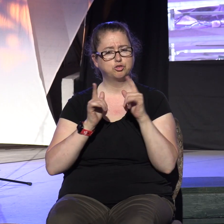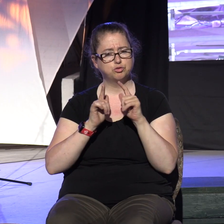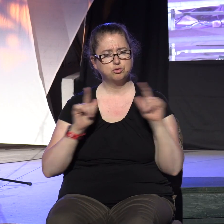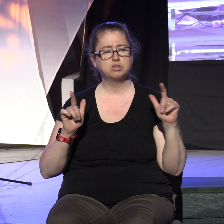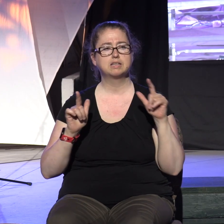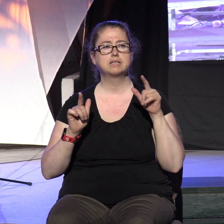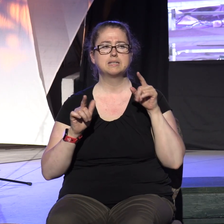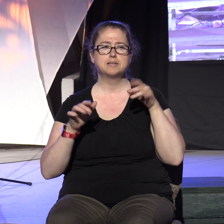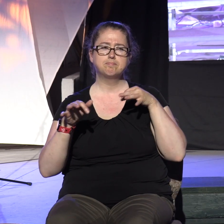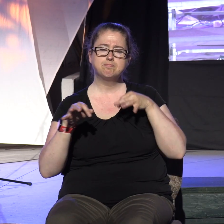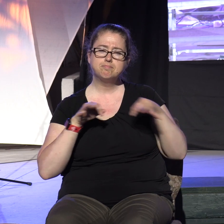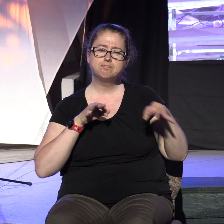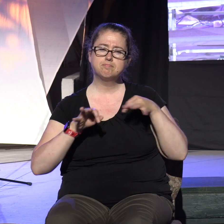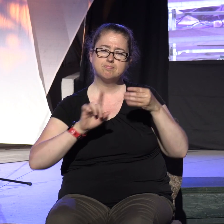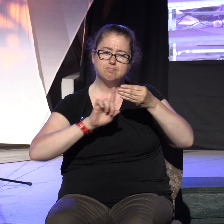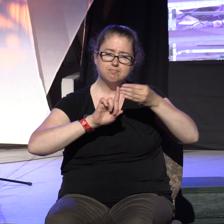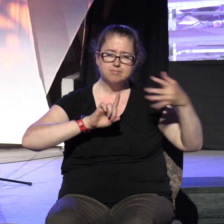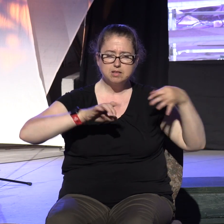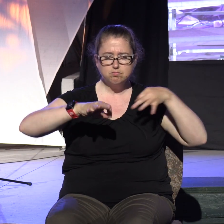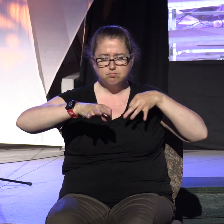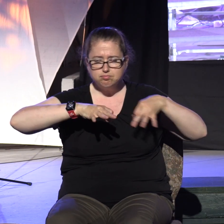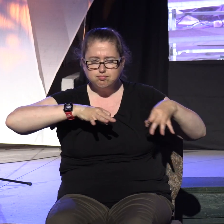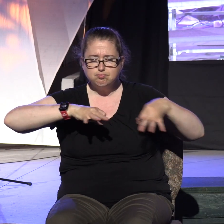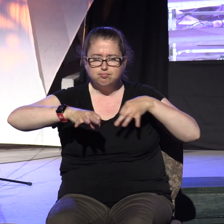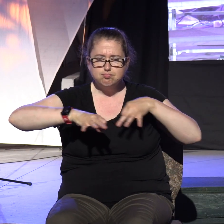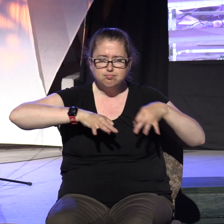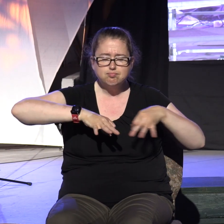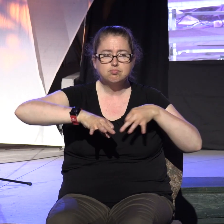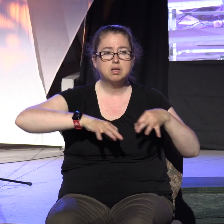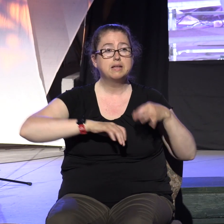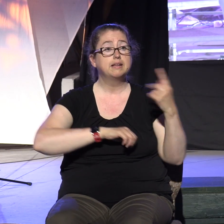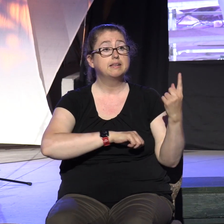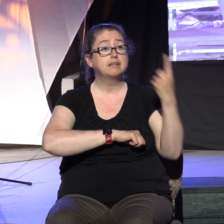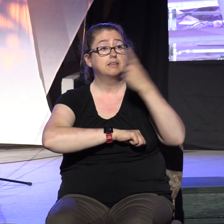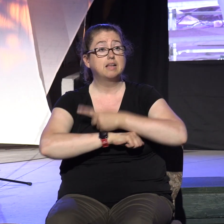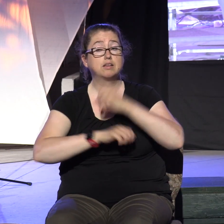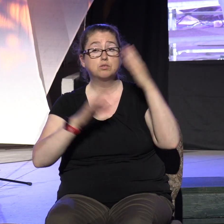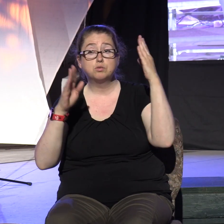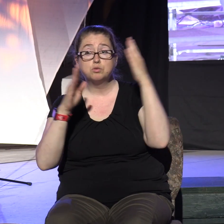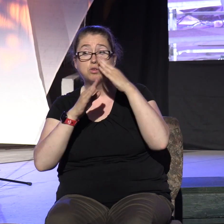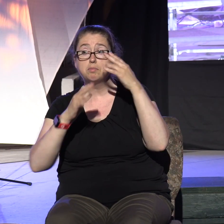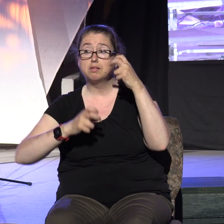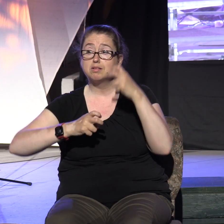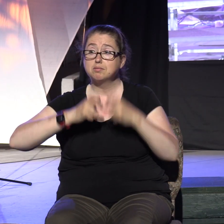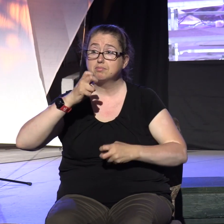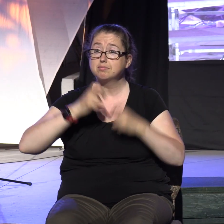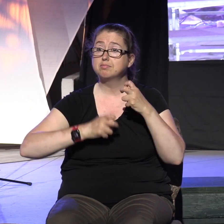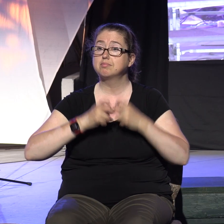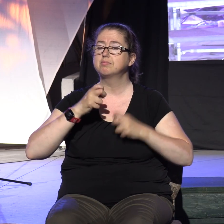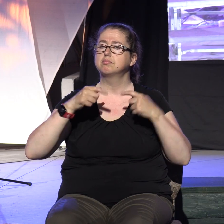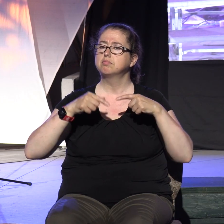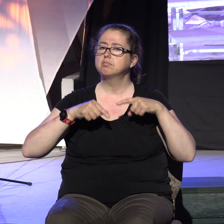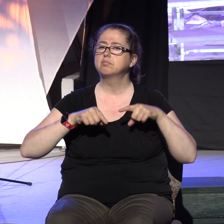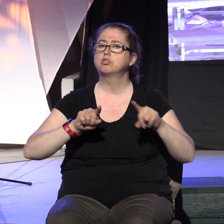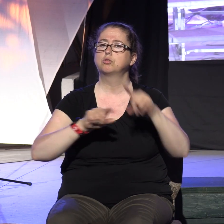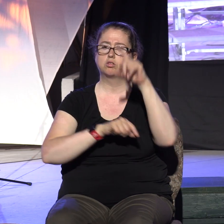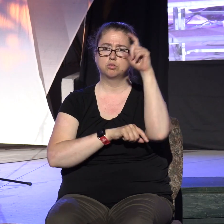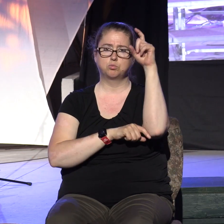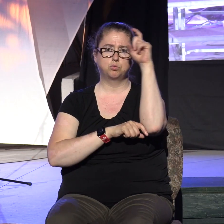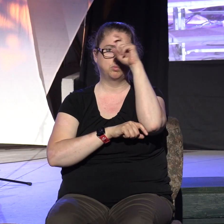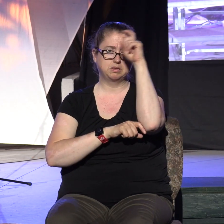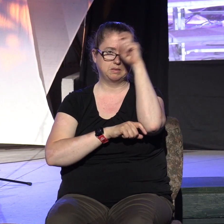wisdom season of life. And so he says in chapter 12, near the end of his journal, he says, remember